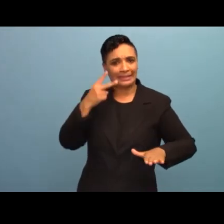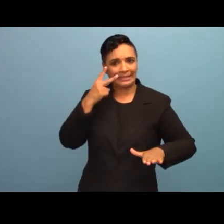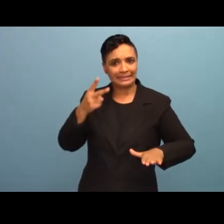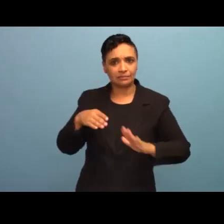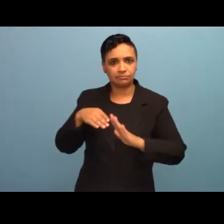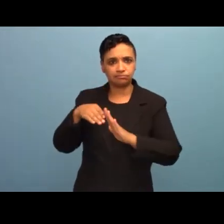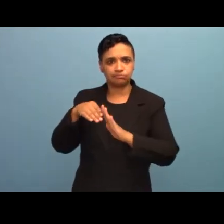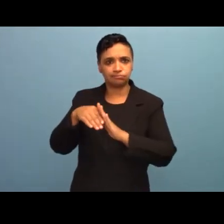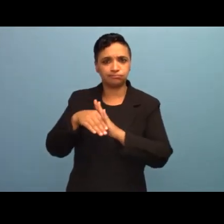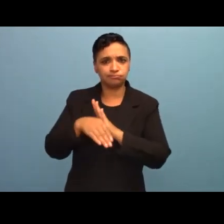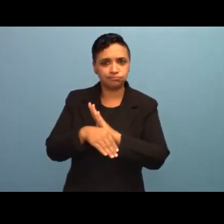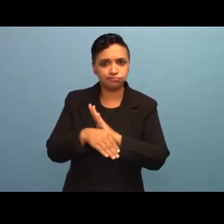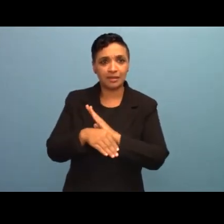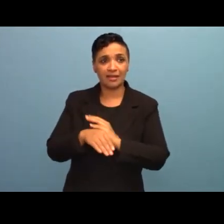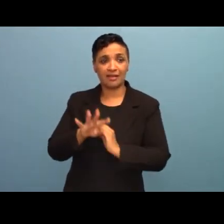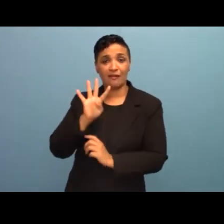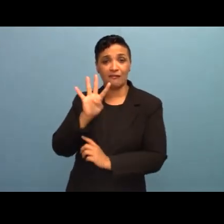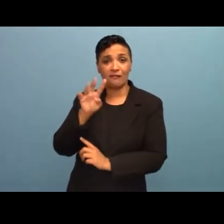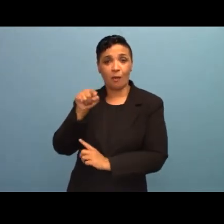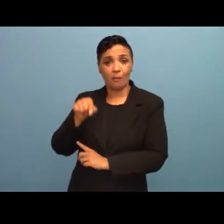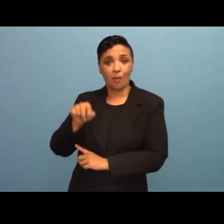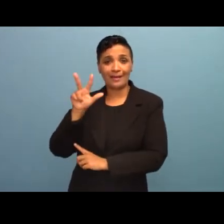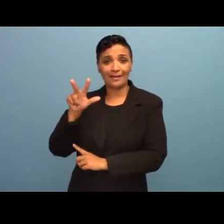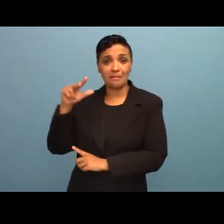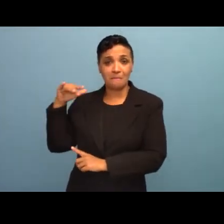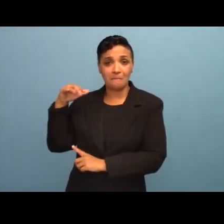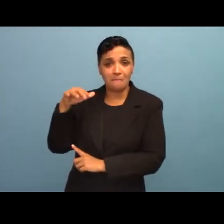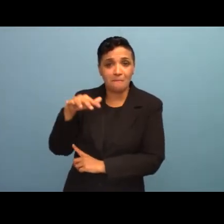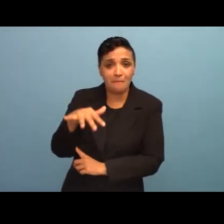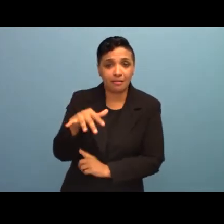with almost 4.8 million people worldwide,